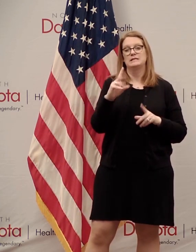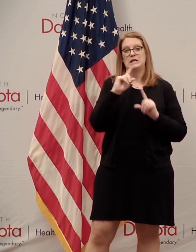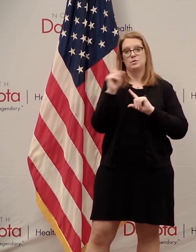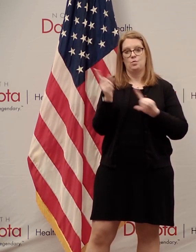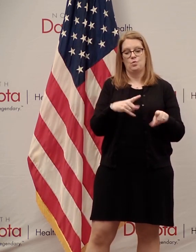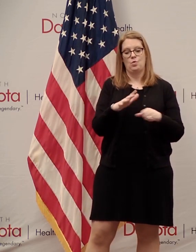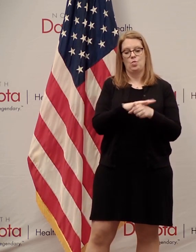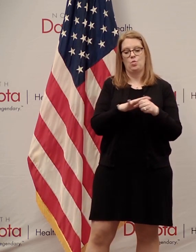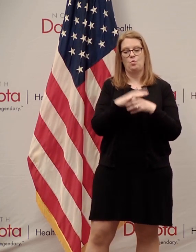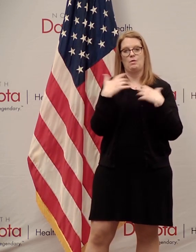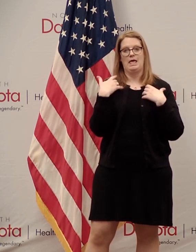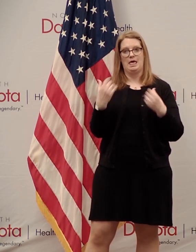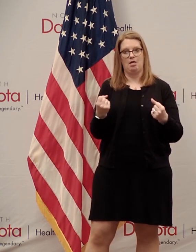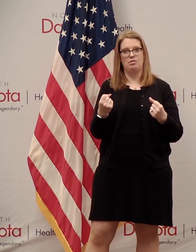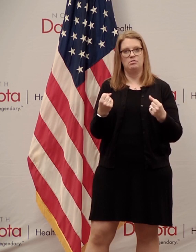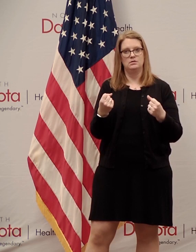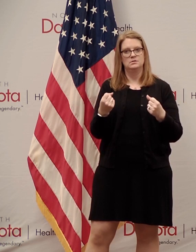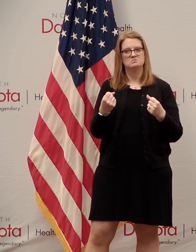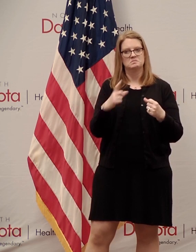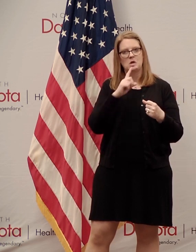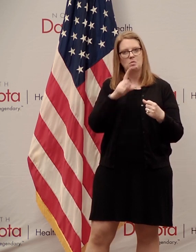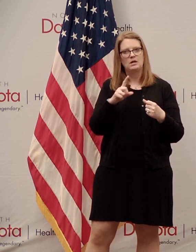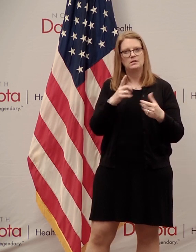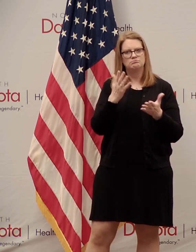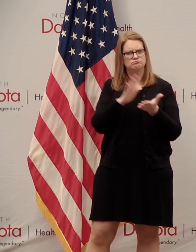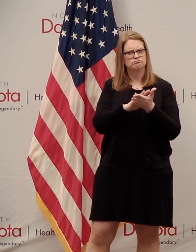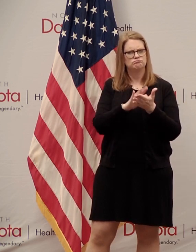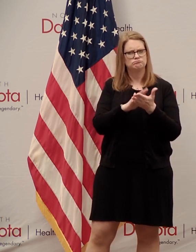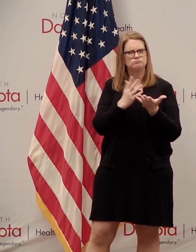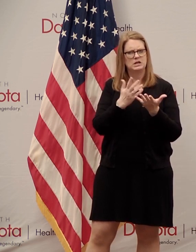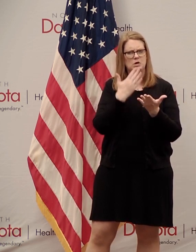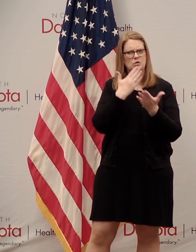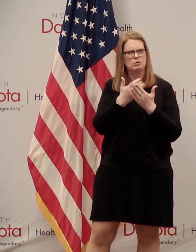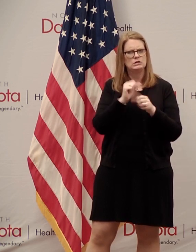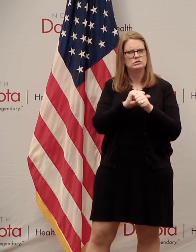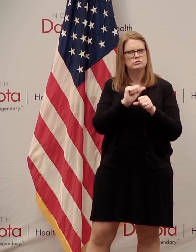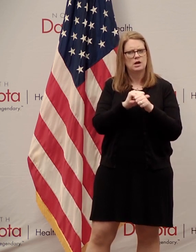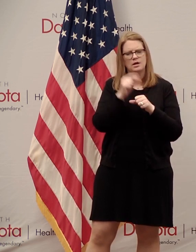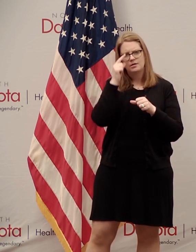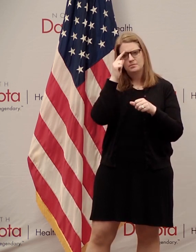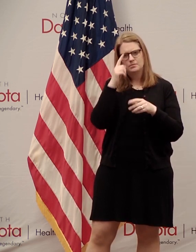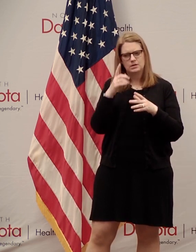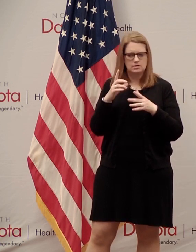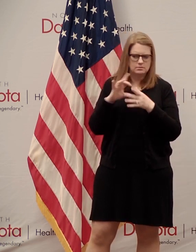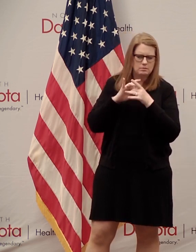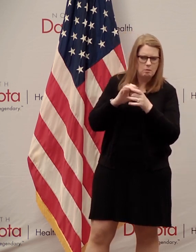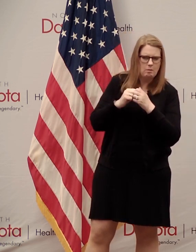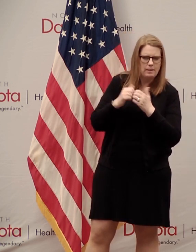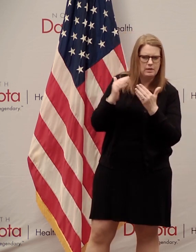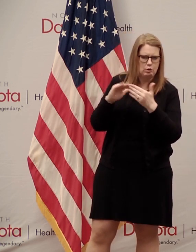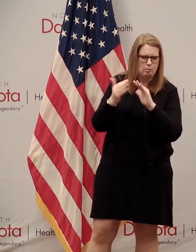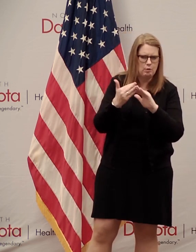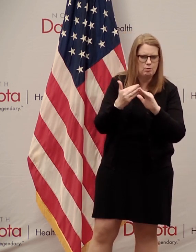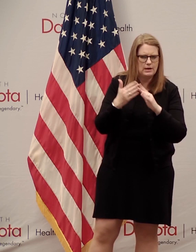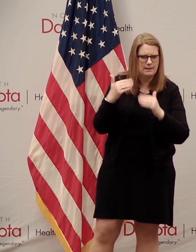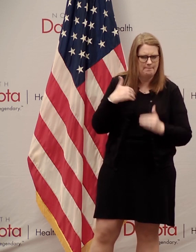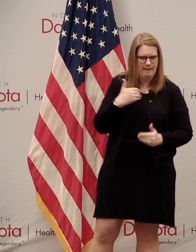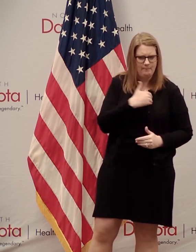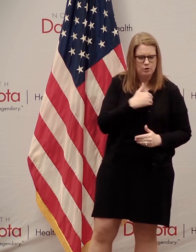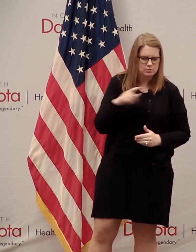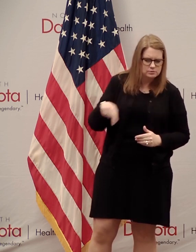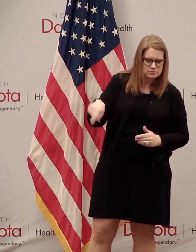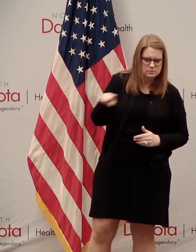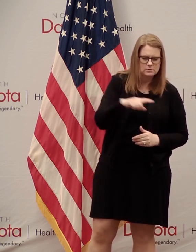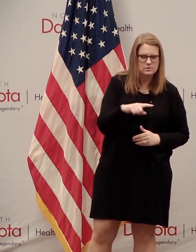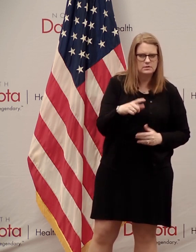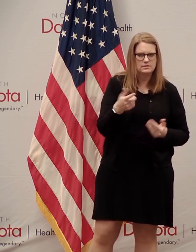local health units across the state have been doing a great job dealing with community members who've been infected or exposed. And in some cases, a